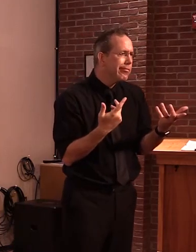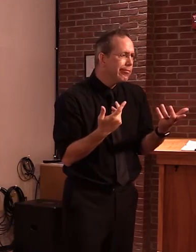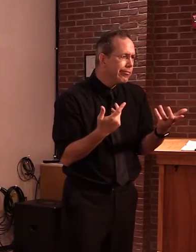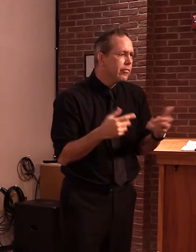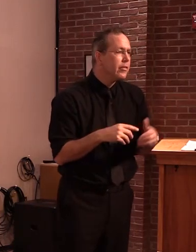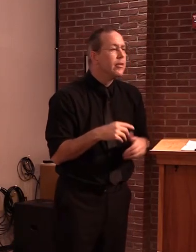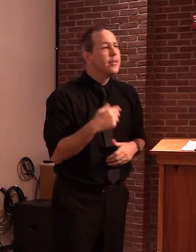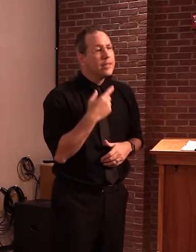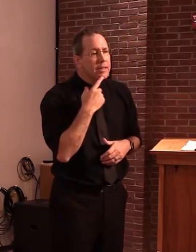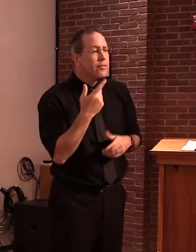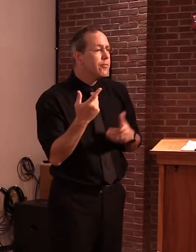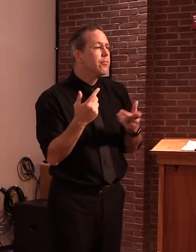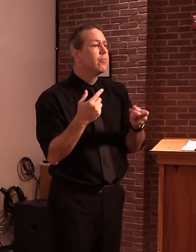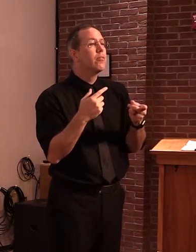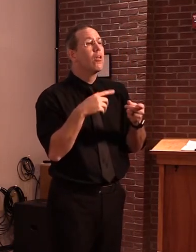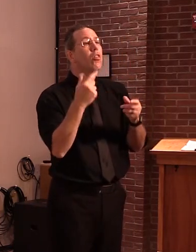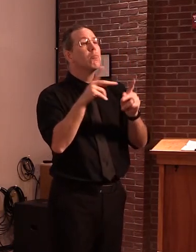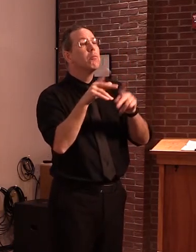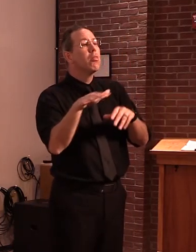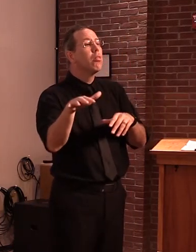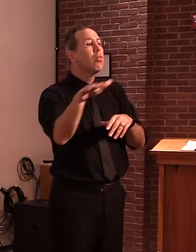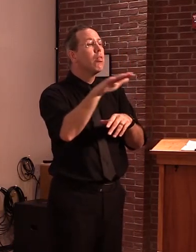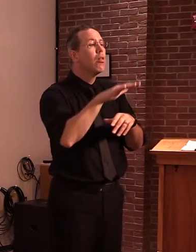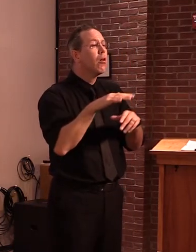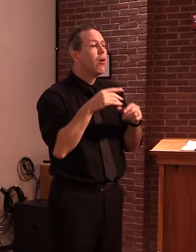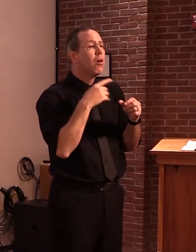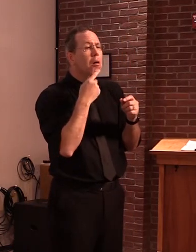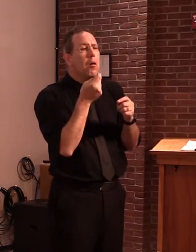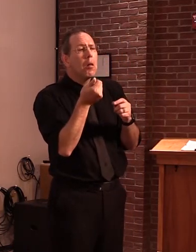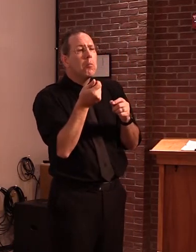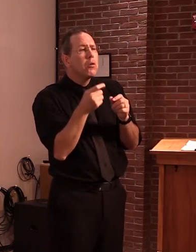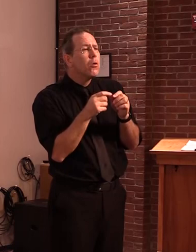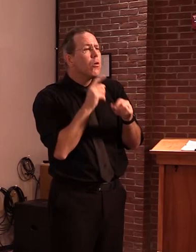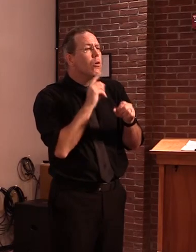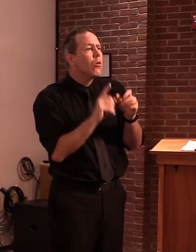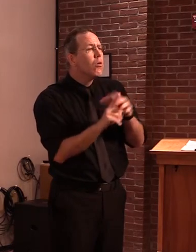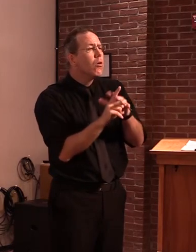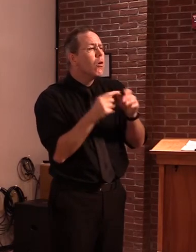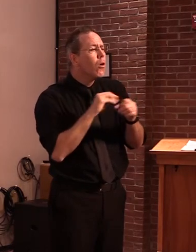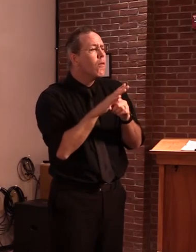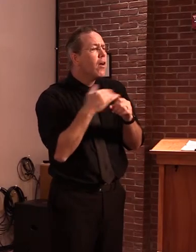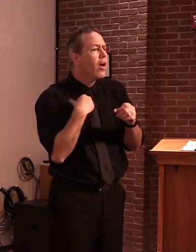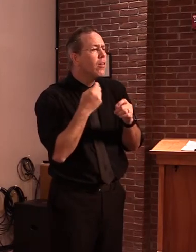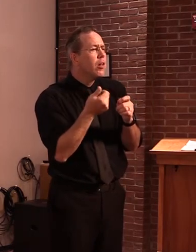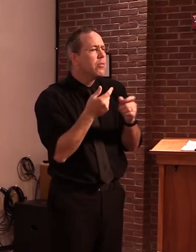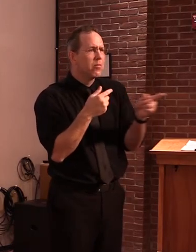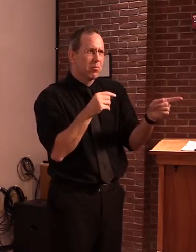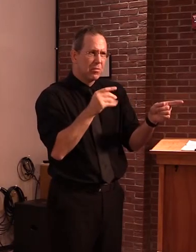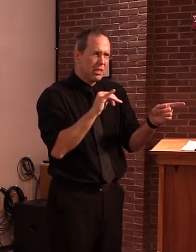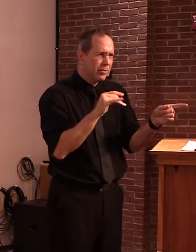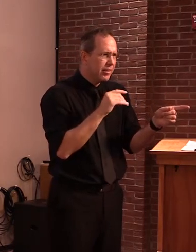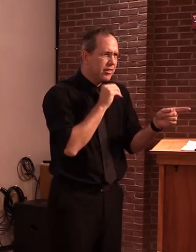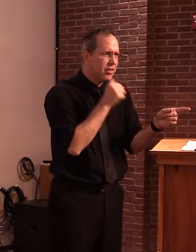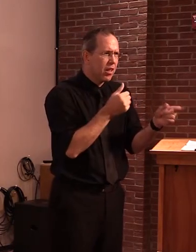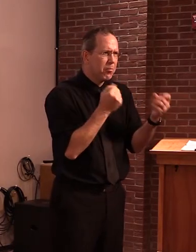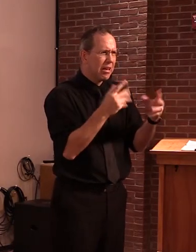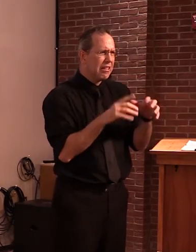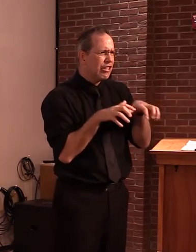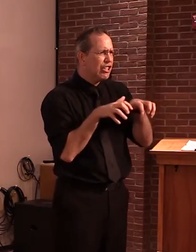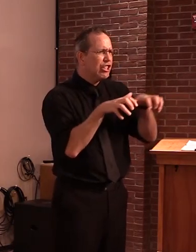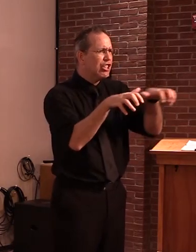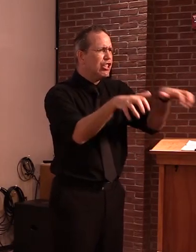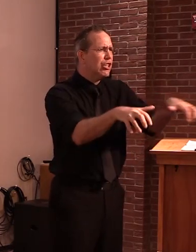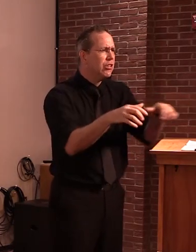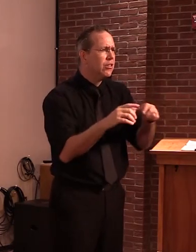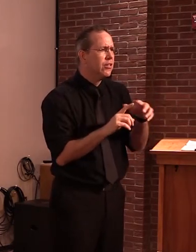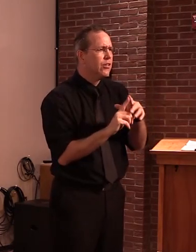prevalence environment, but that is no longer the case in Mississippi, and we have learned in Vermont, when you